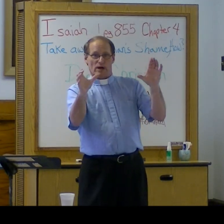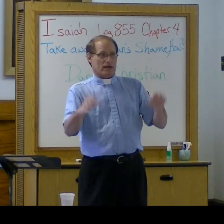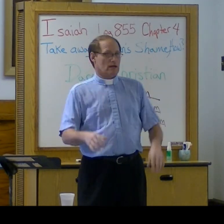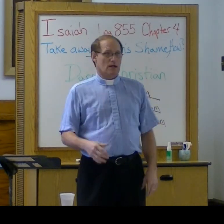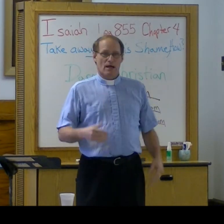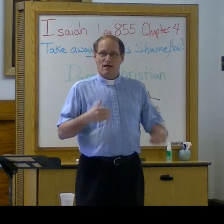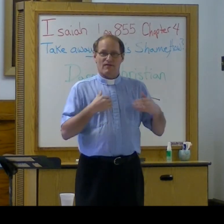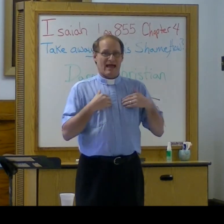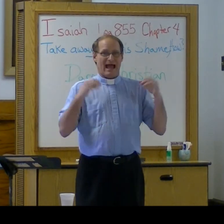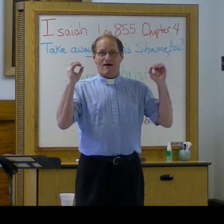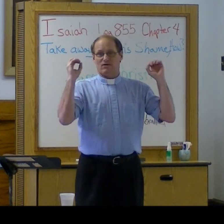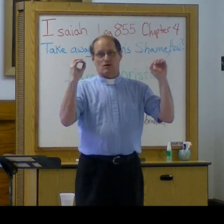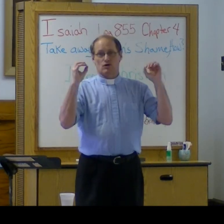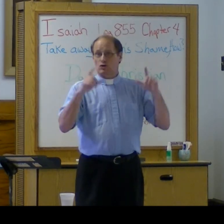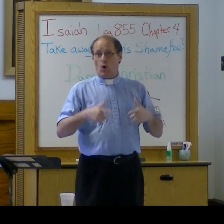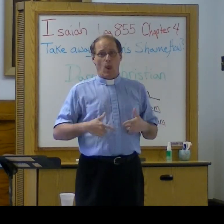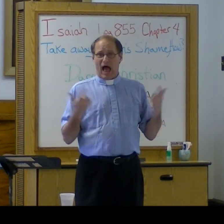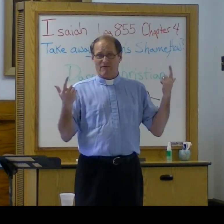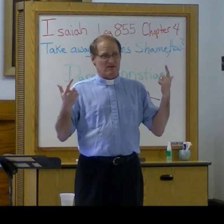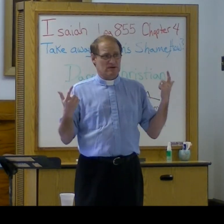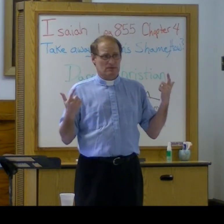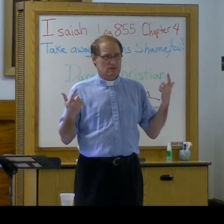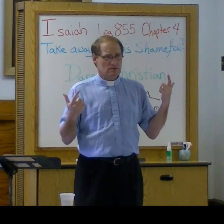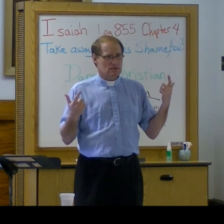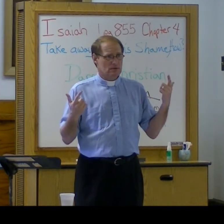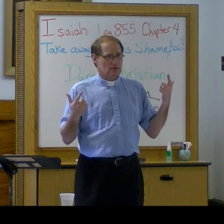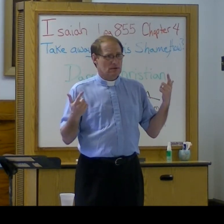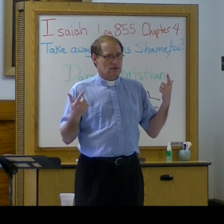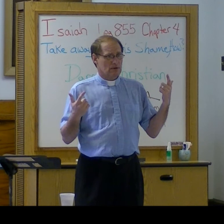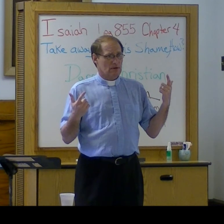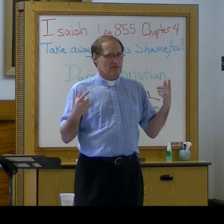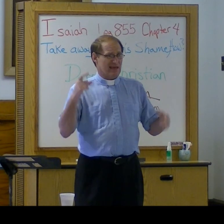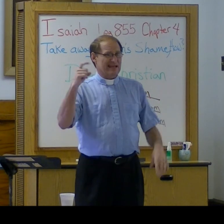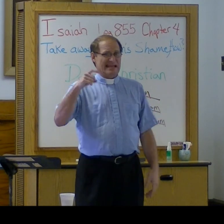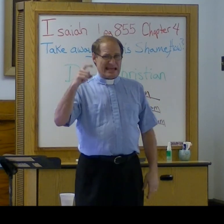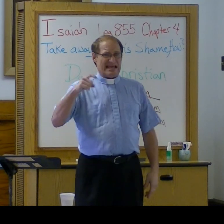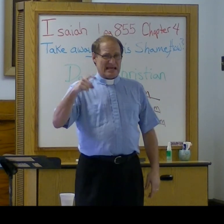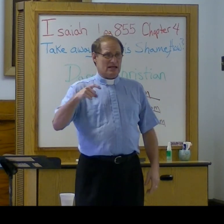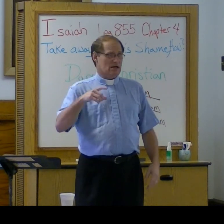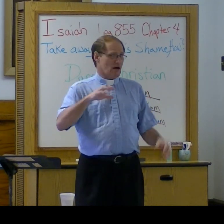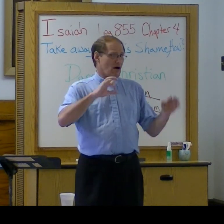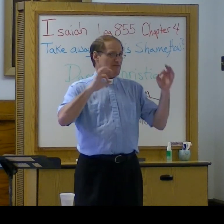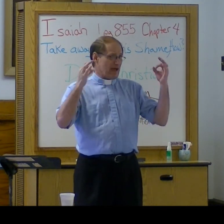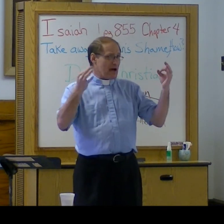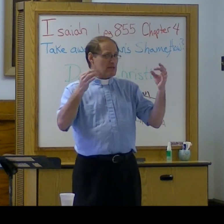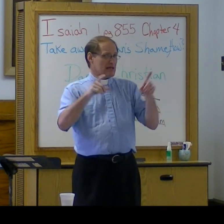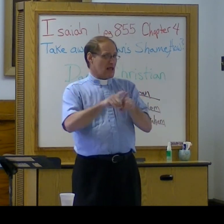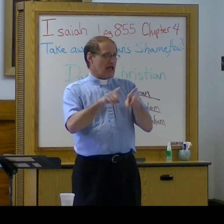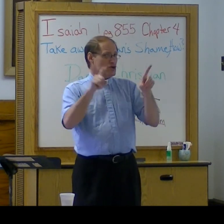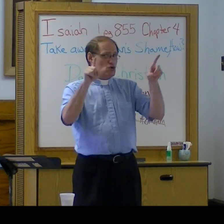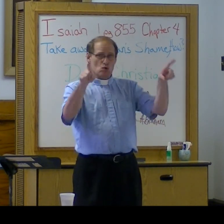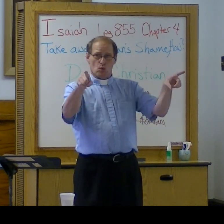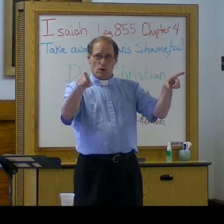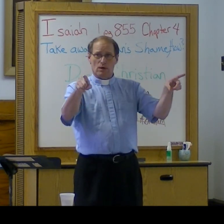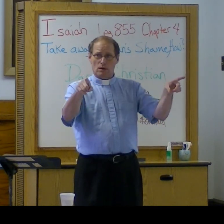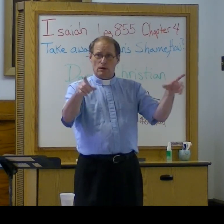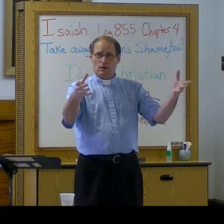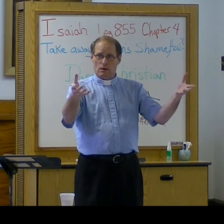and they have no life. They need a family like you.